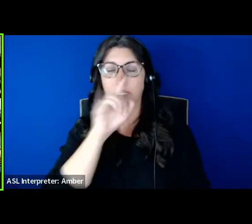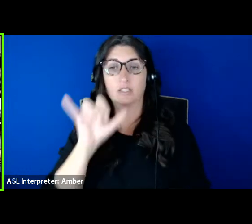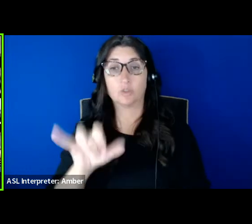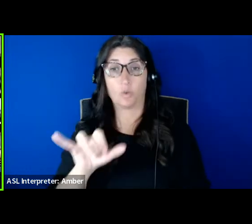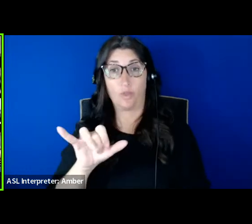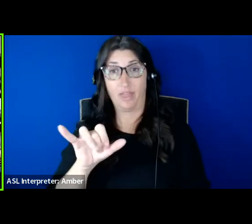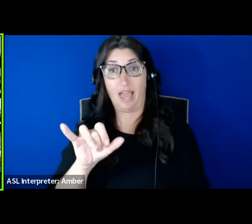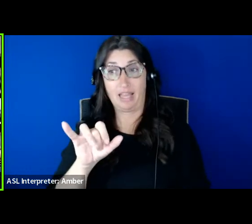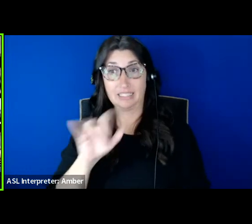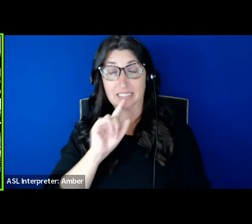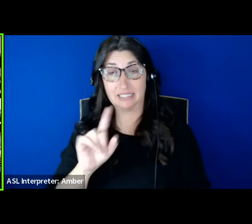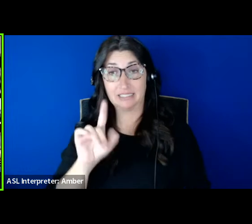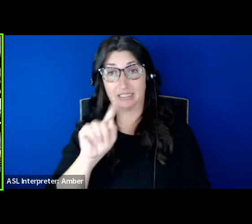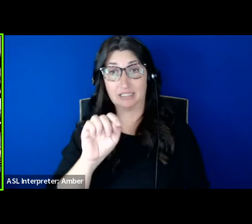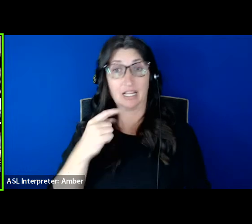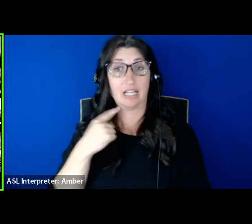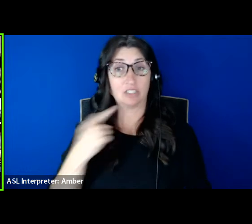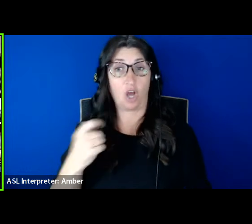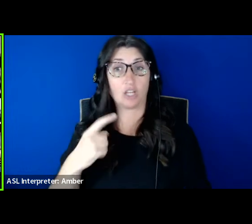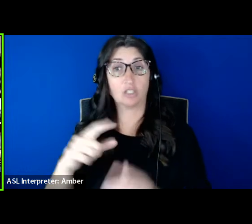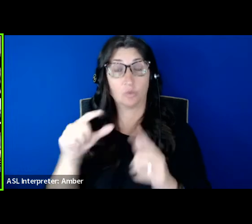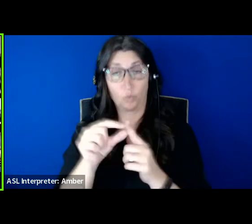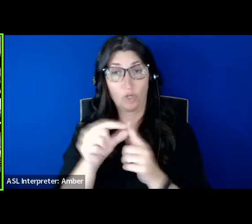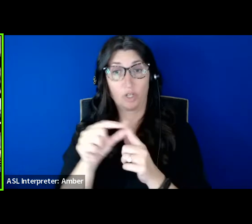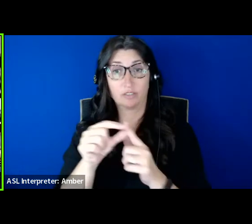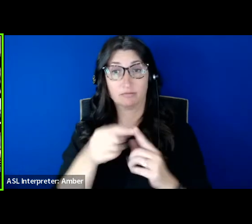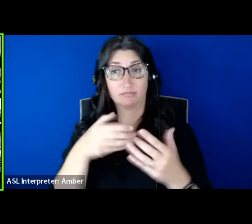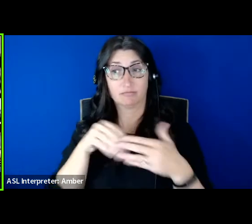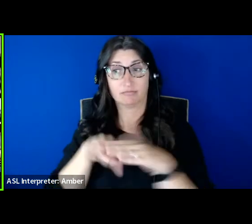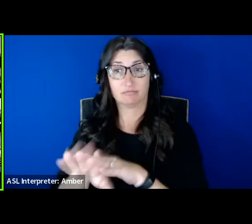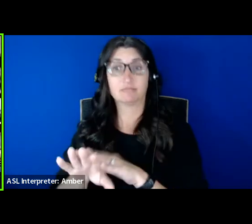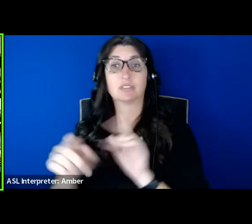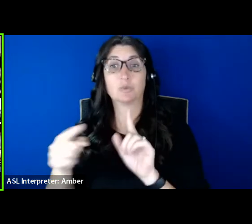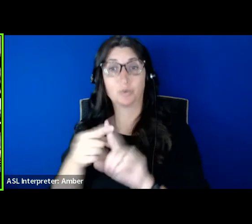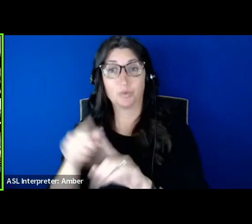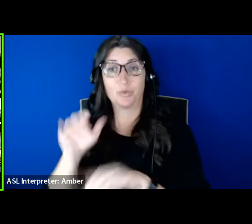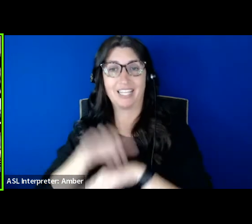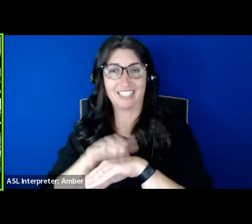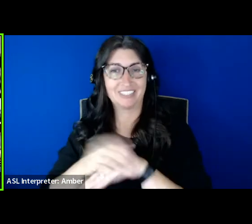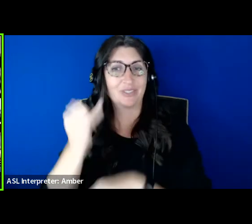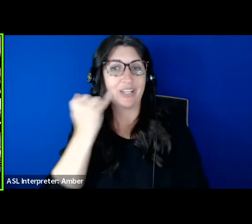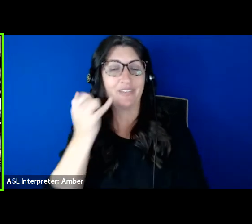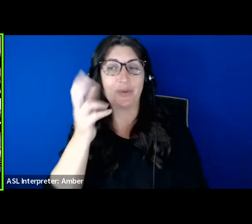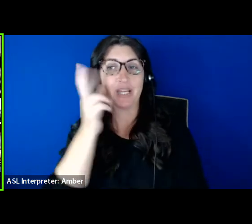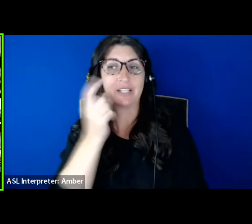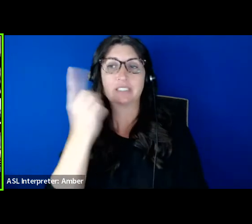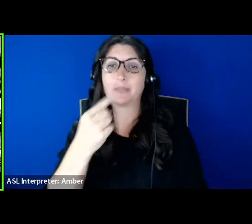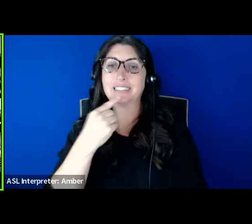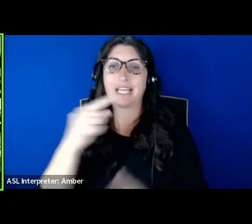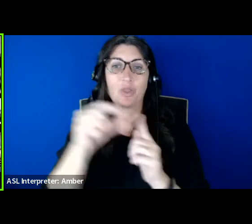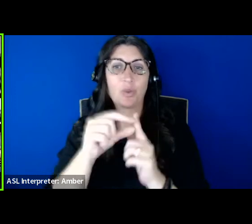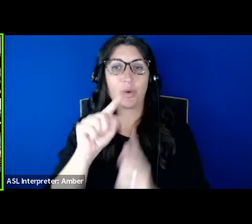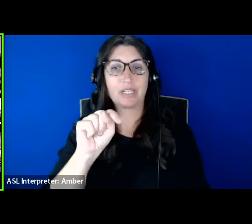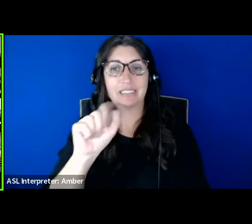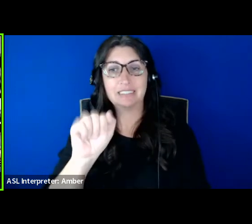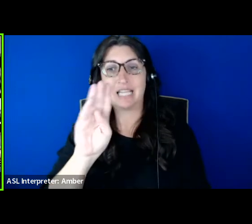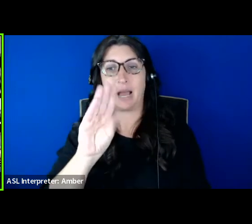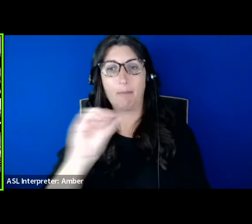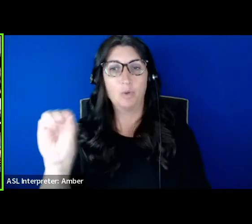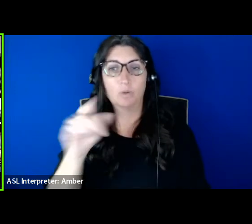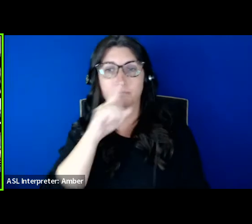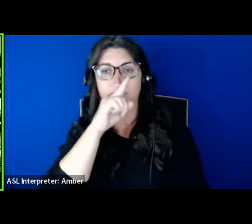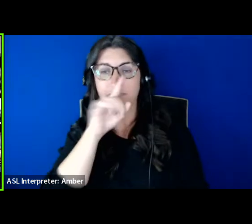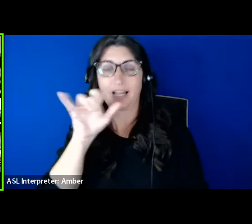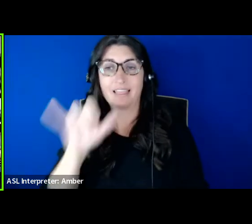word that came into the English language. So every time you hear somebody use the word taboo, this is a Tongan